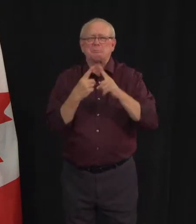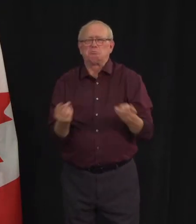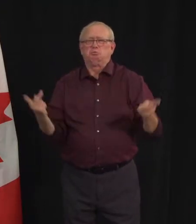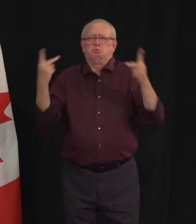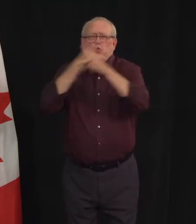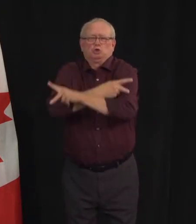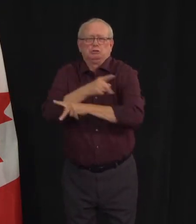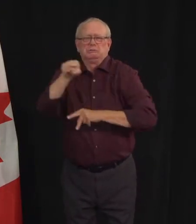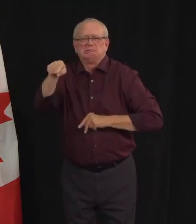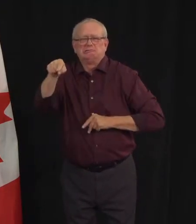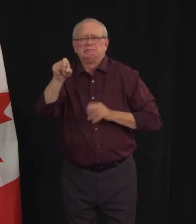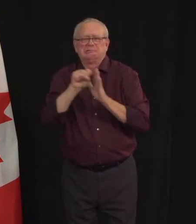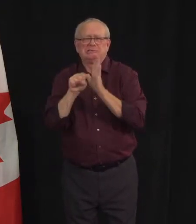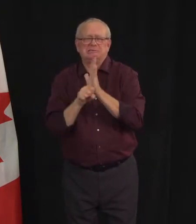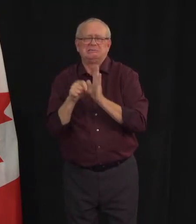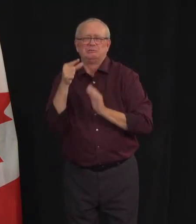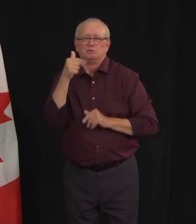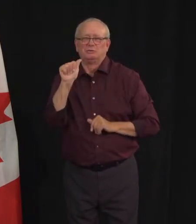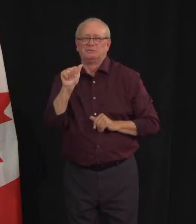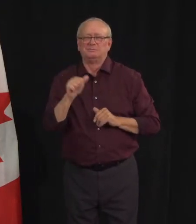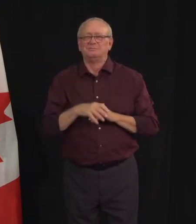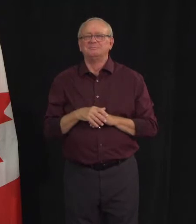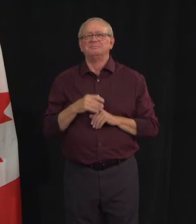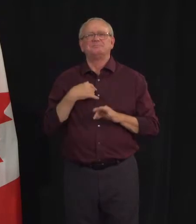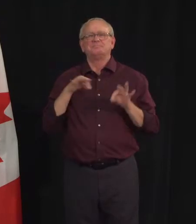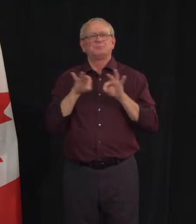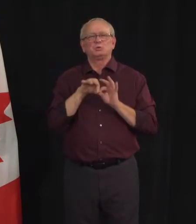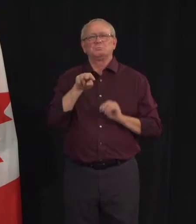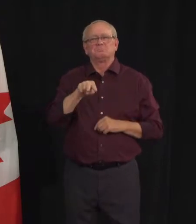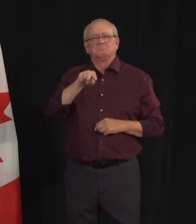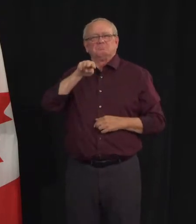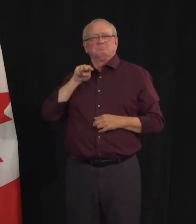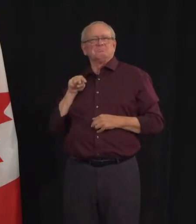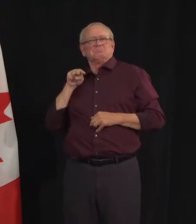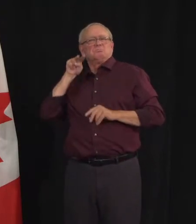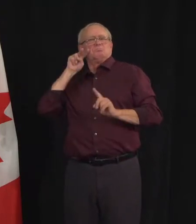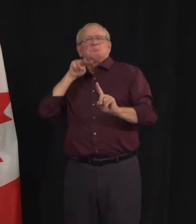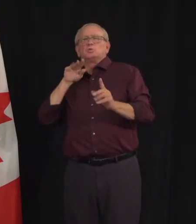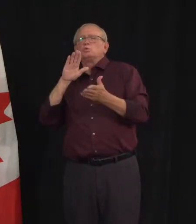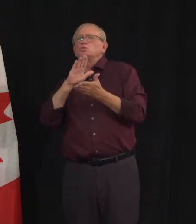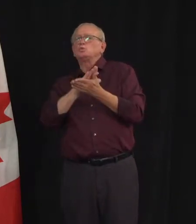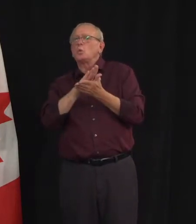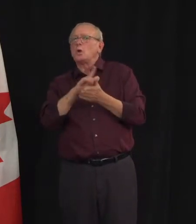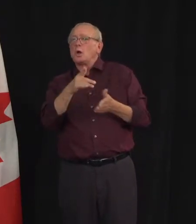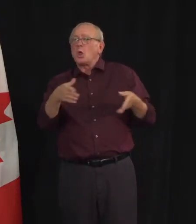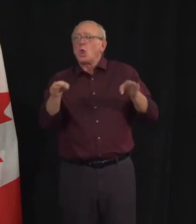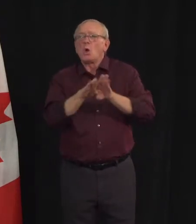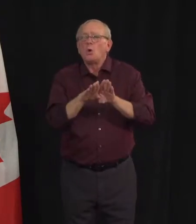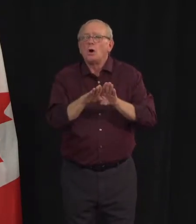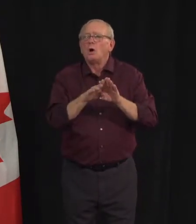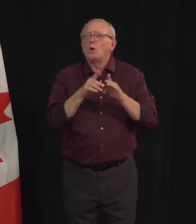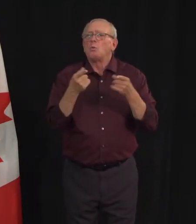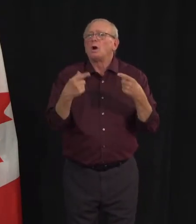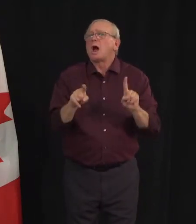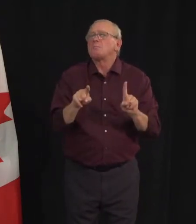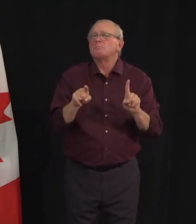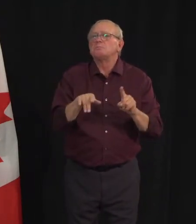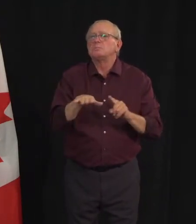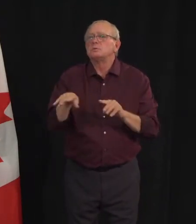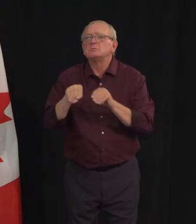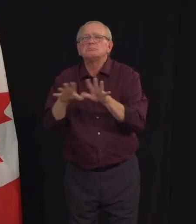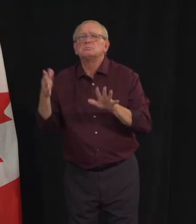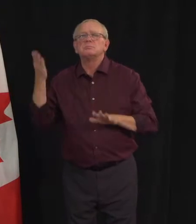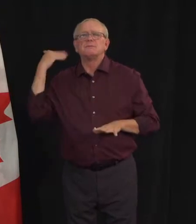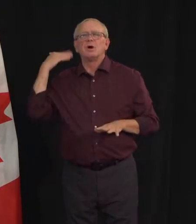COVID-19 exposures that happened in schools before school shutdowns occurred. There are several case reports from around the